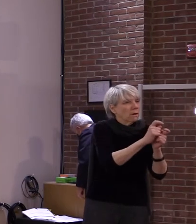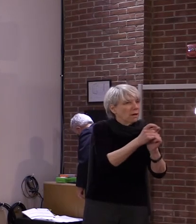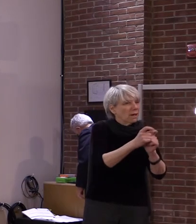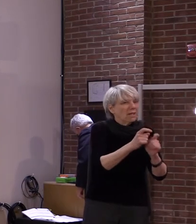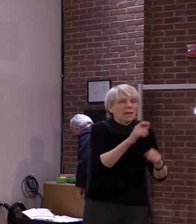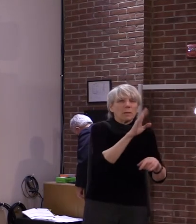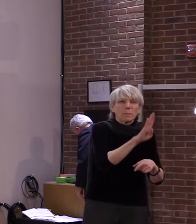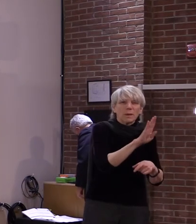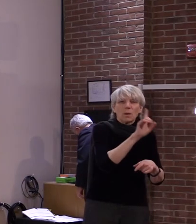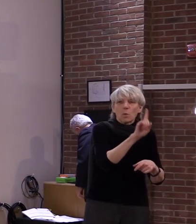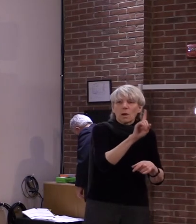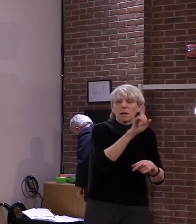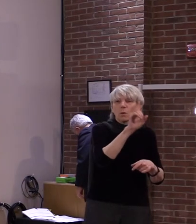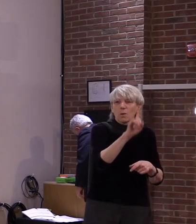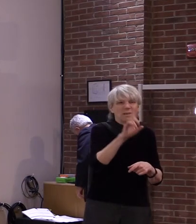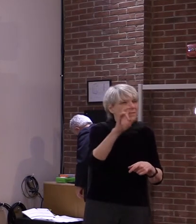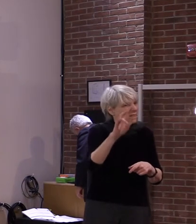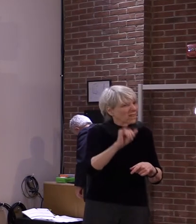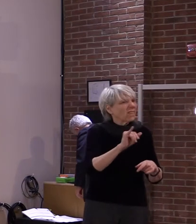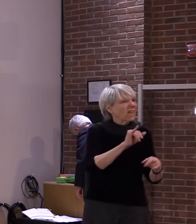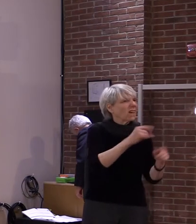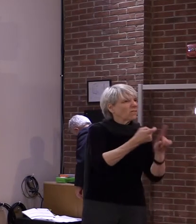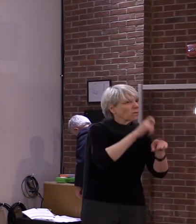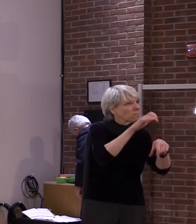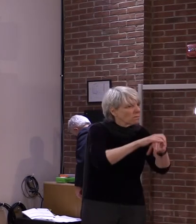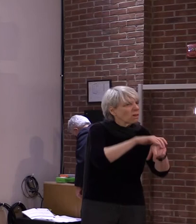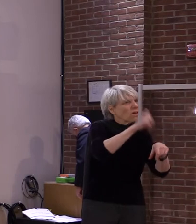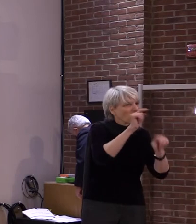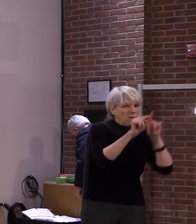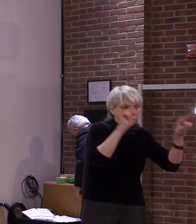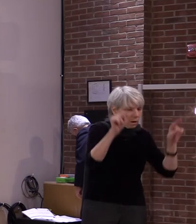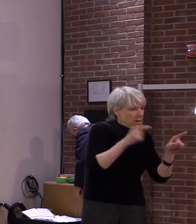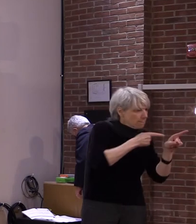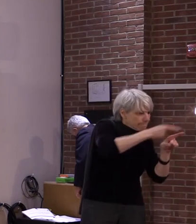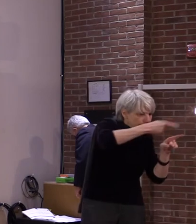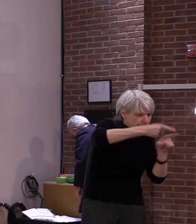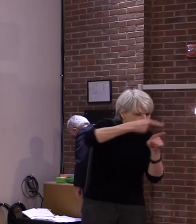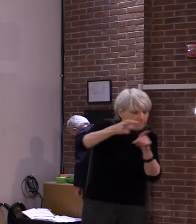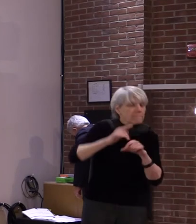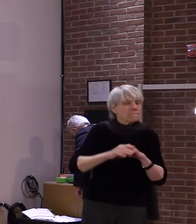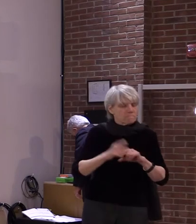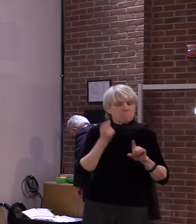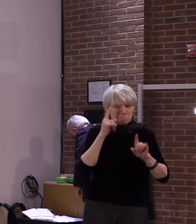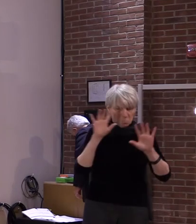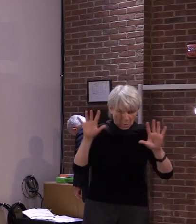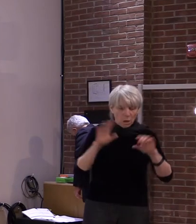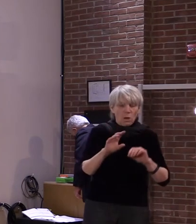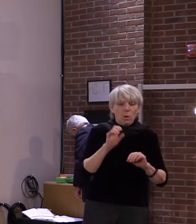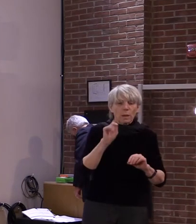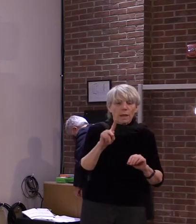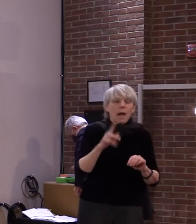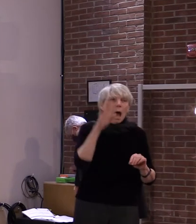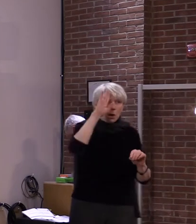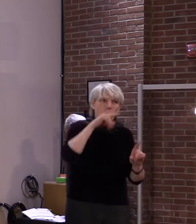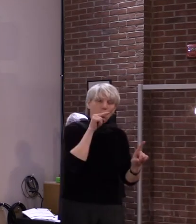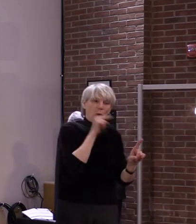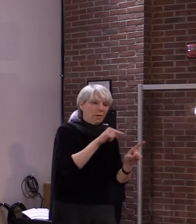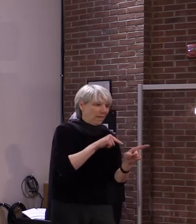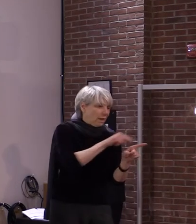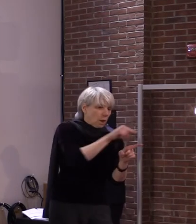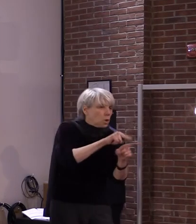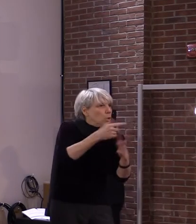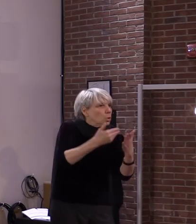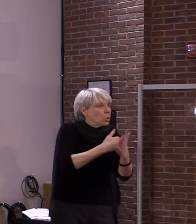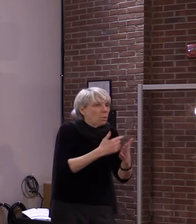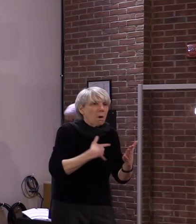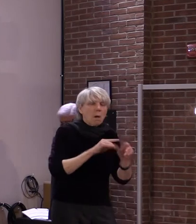understand about the transmissibility question i understand that pretty clearly but what i i'm not hearing much about it and i have not been able to see